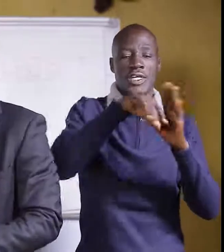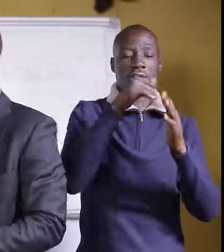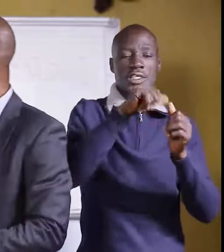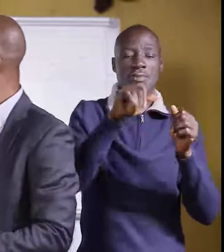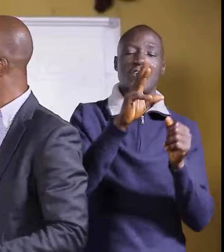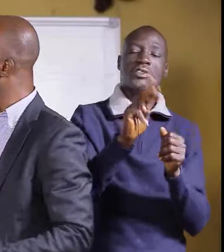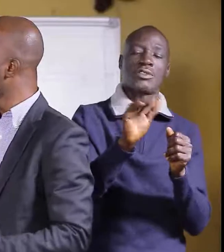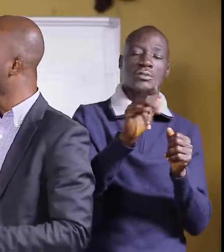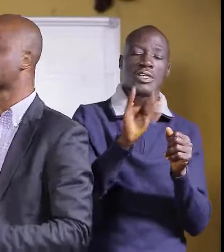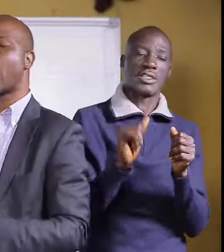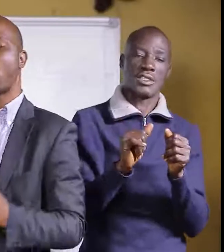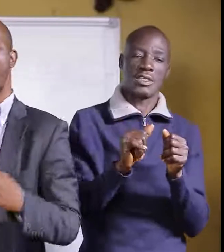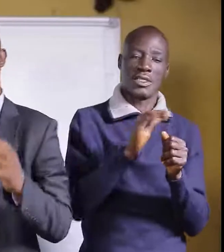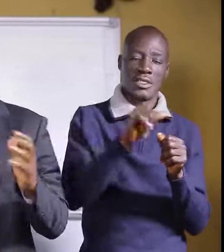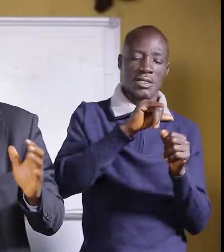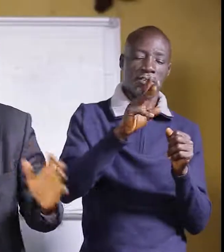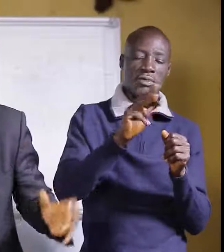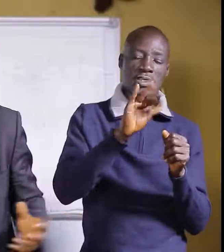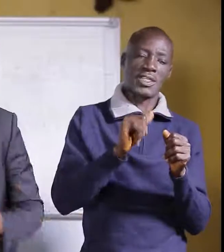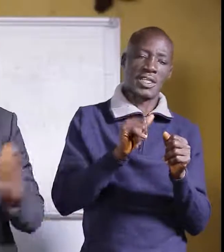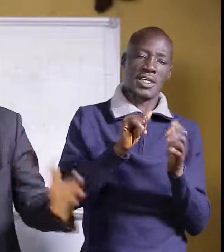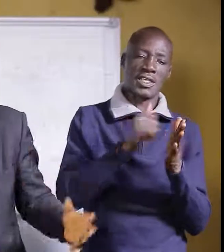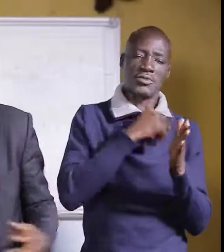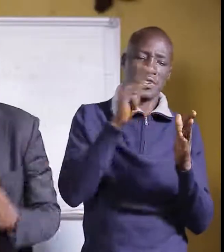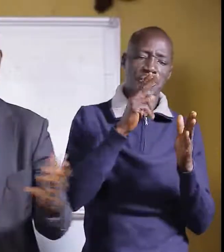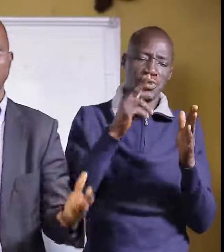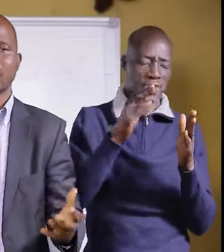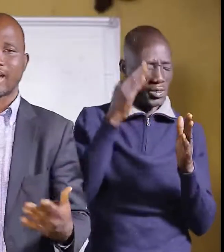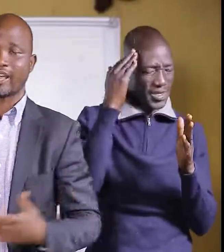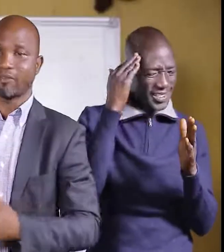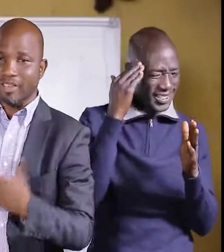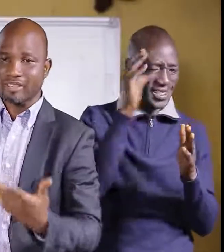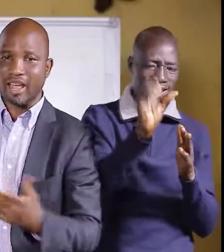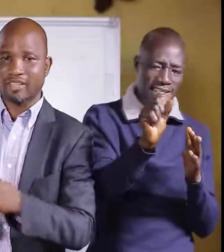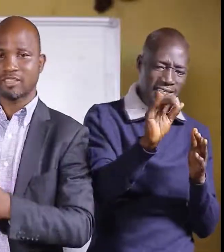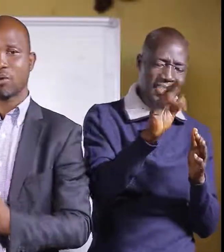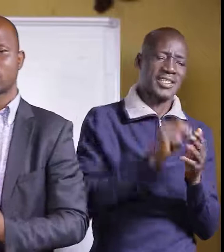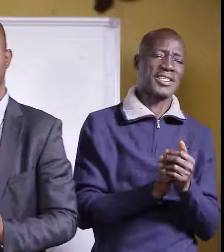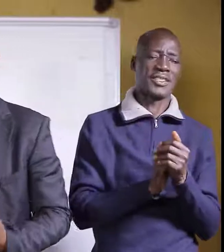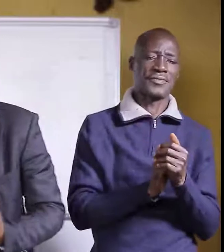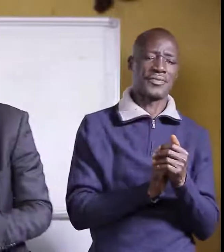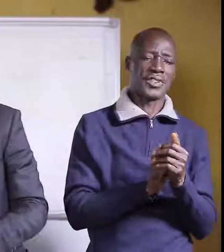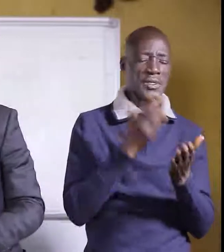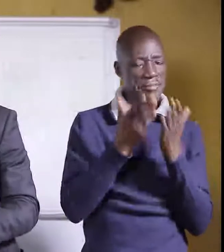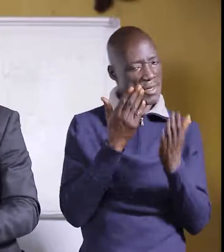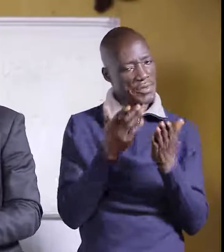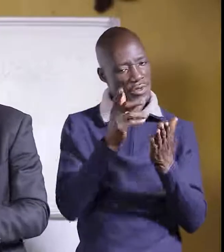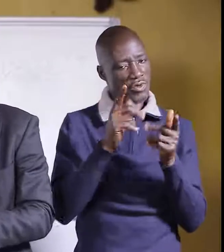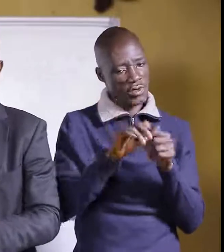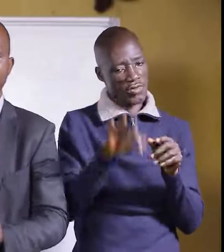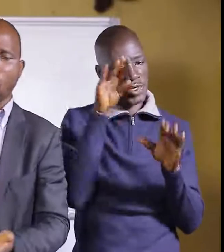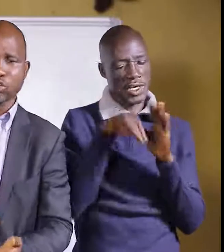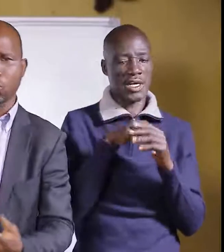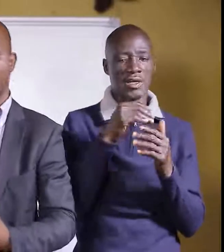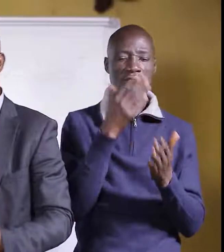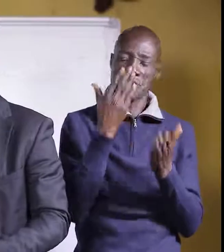material. And this we use our body sense organs. Like, for instance, you want to find out whether a substance